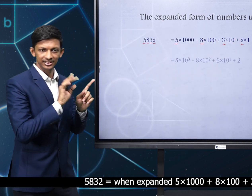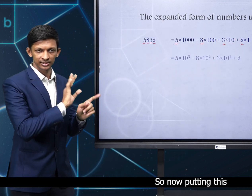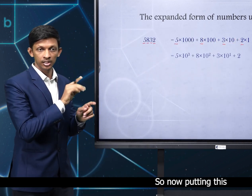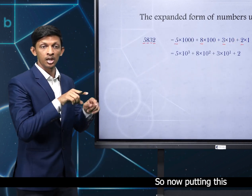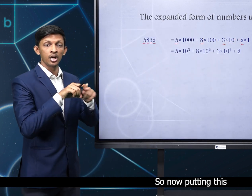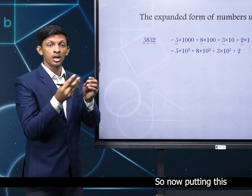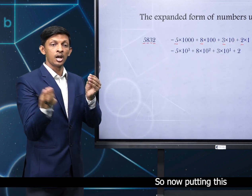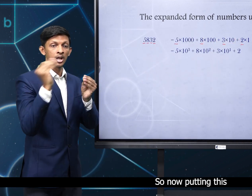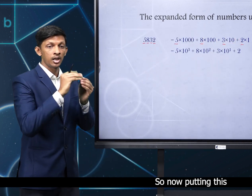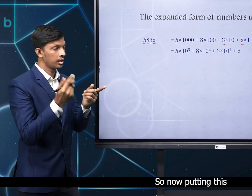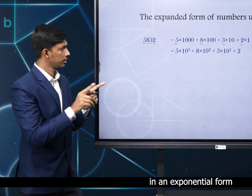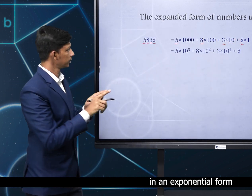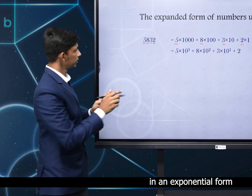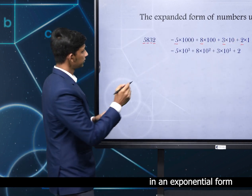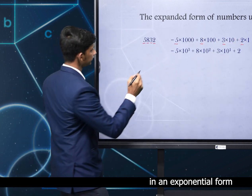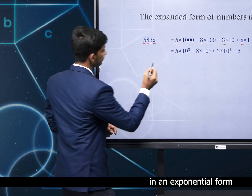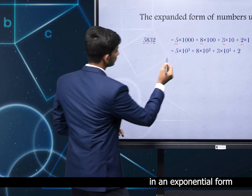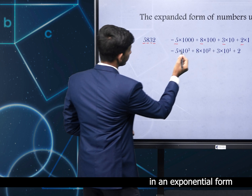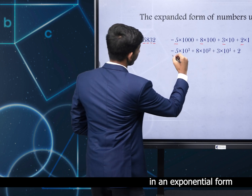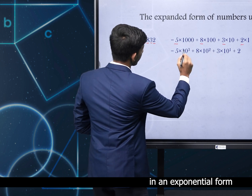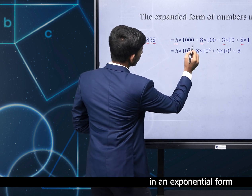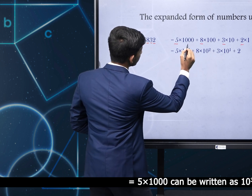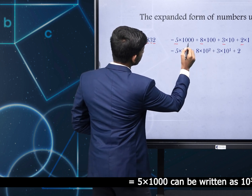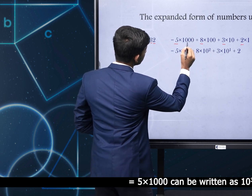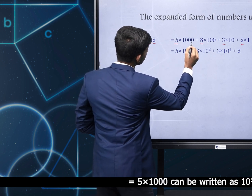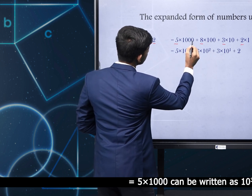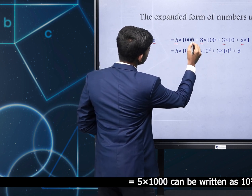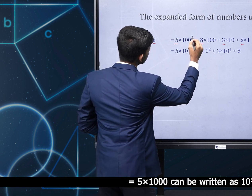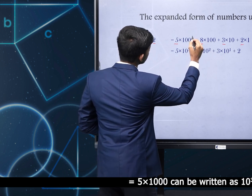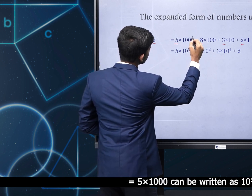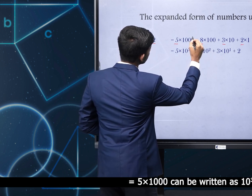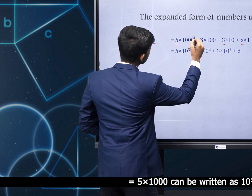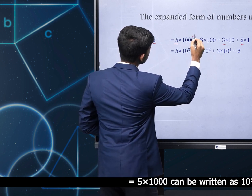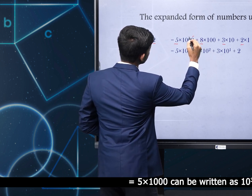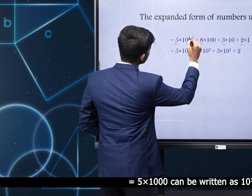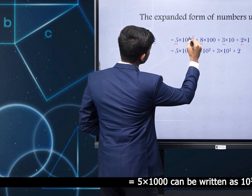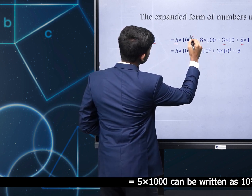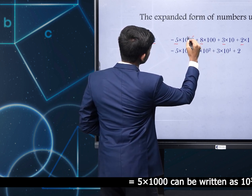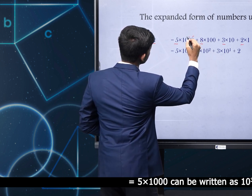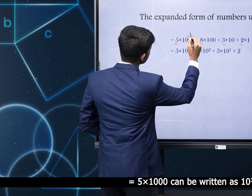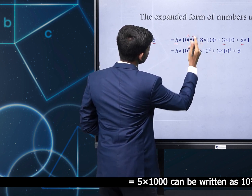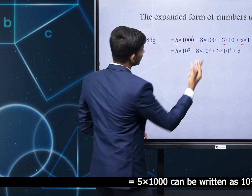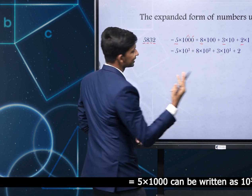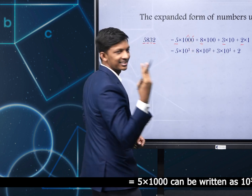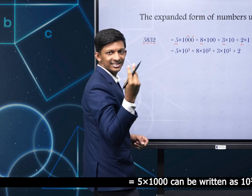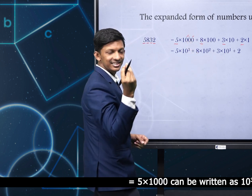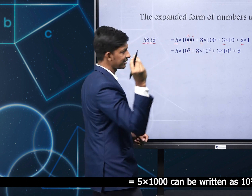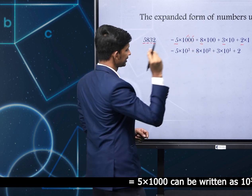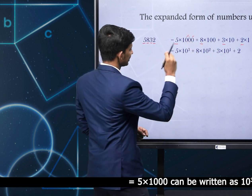So now, putting this in an exponential form, 5 into 1000 can be written as 10 to the power of